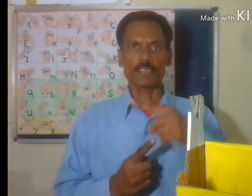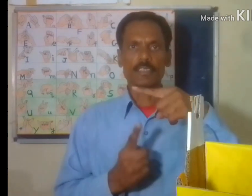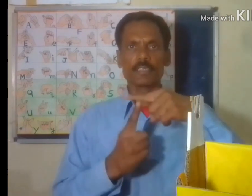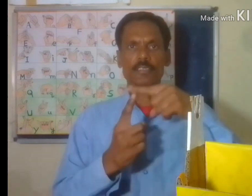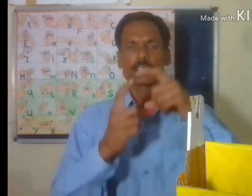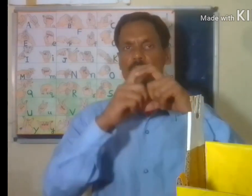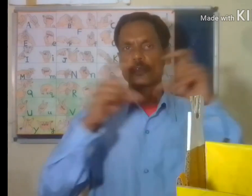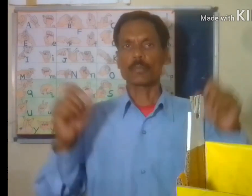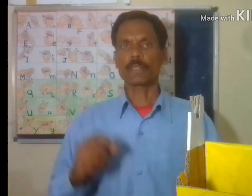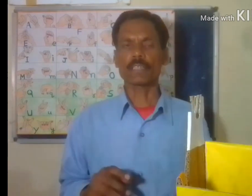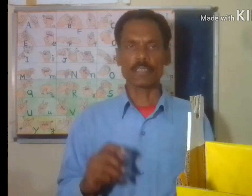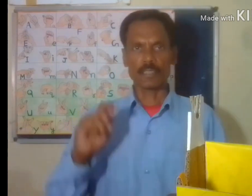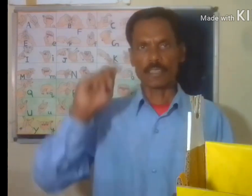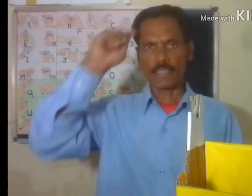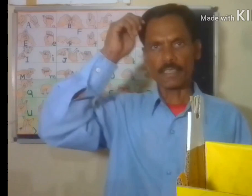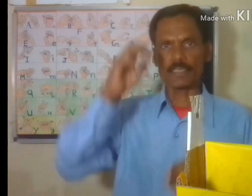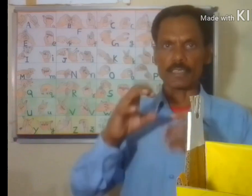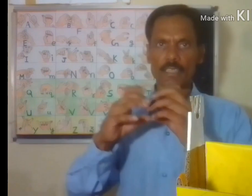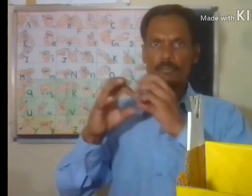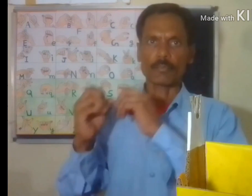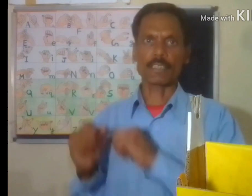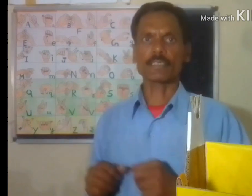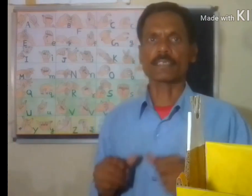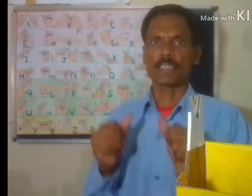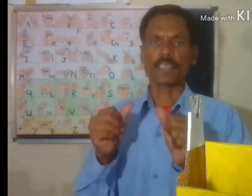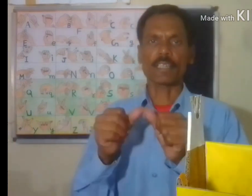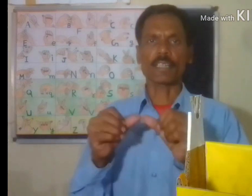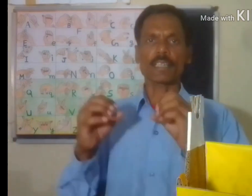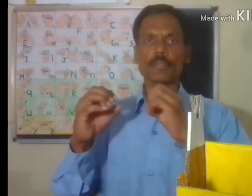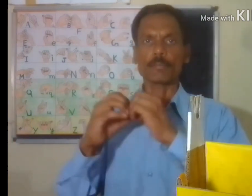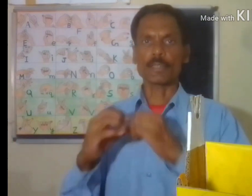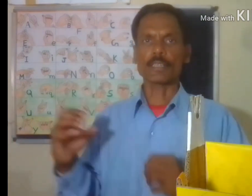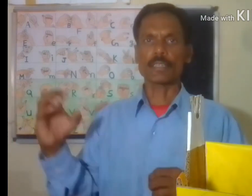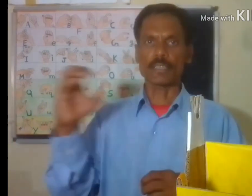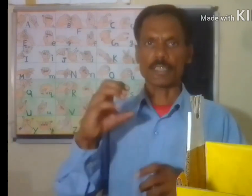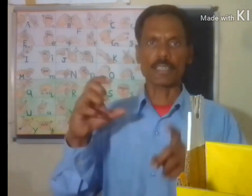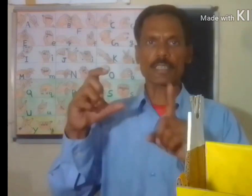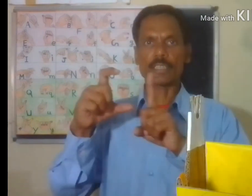Teaching topic English alphabets A, B, C, D.